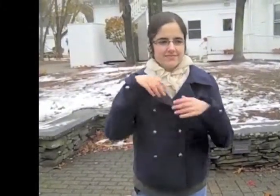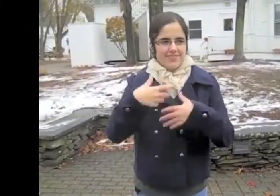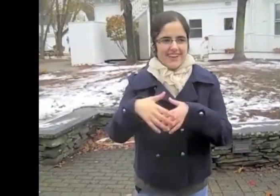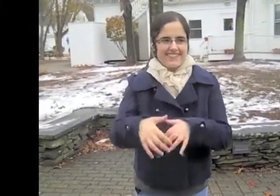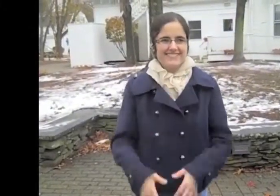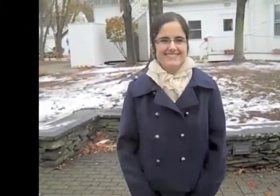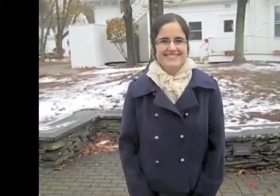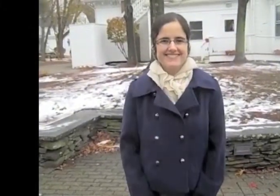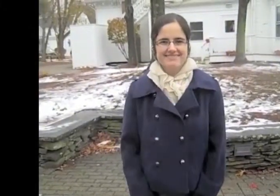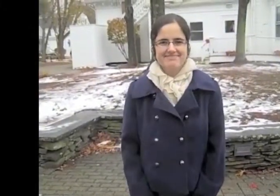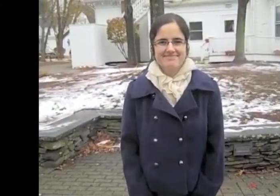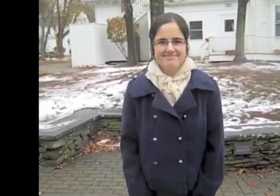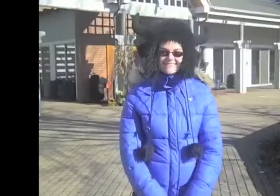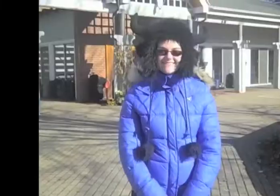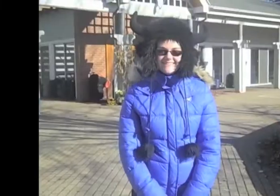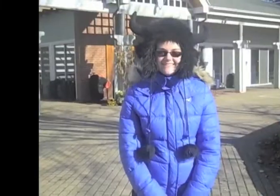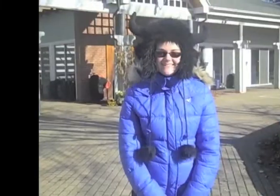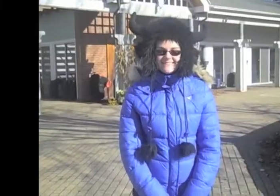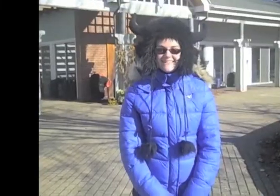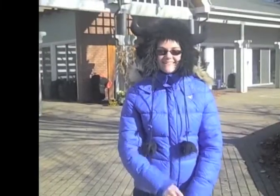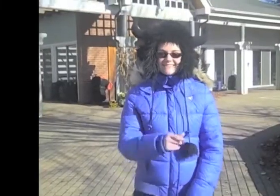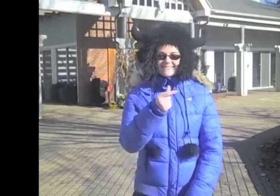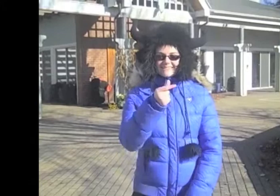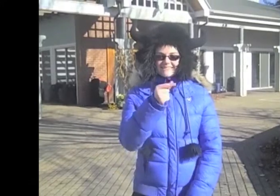Which store first hosted the Thanksgiving Day Parade?